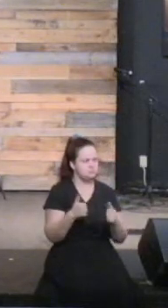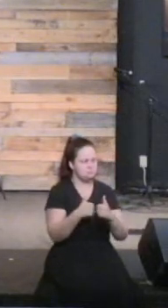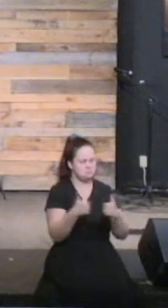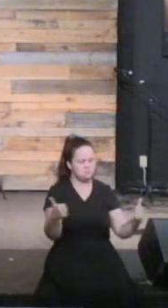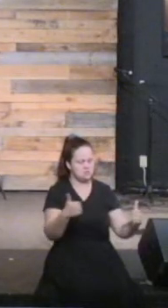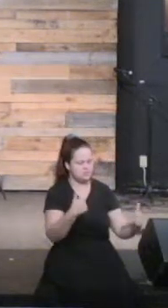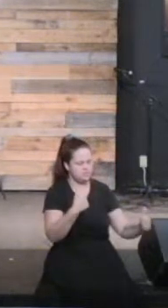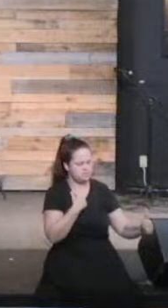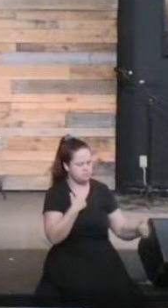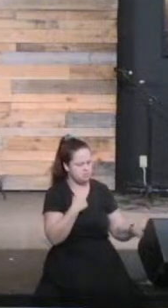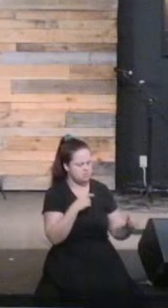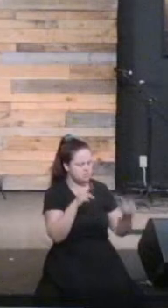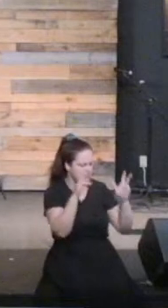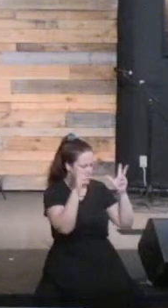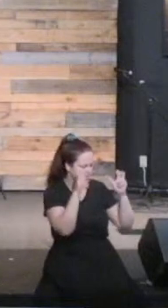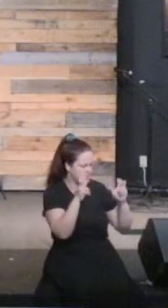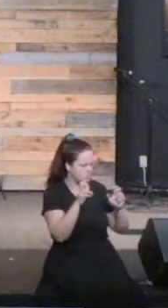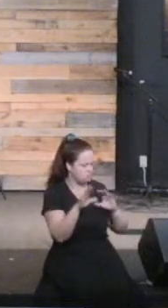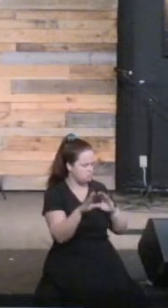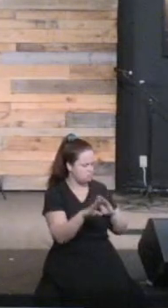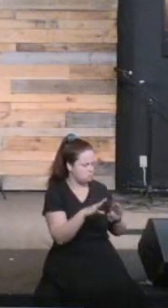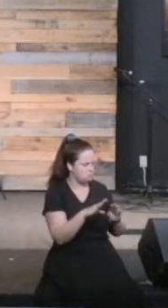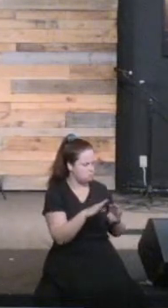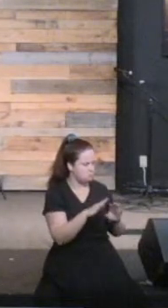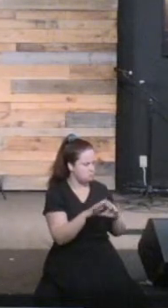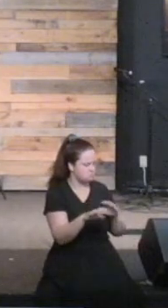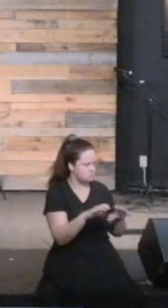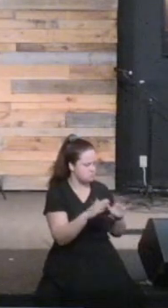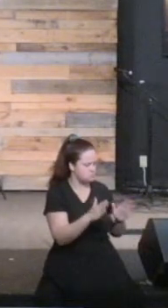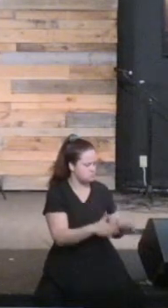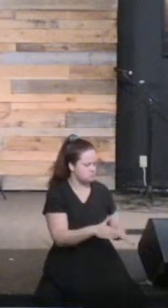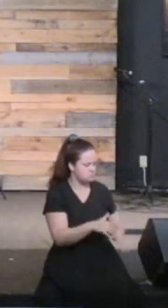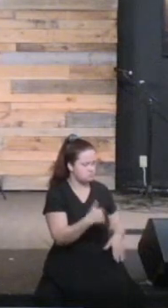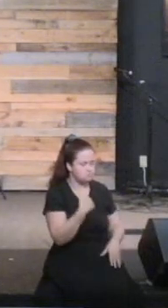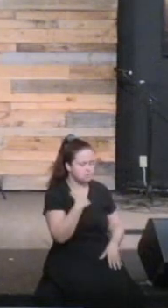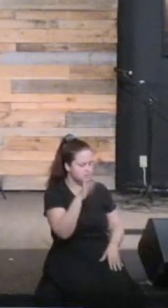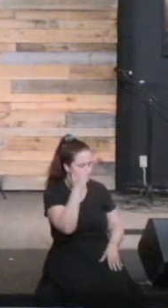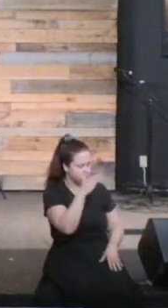I never knew you